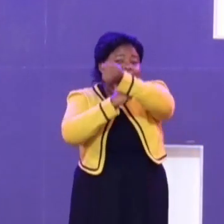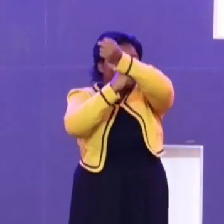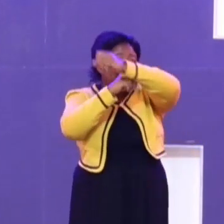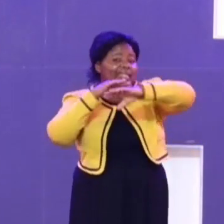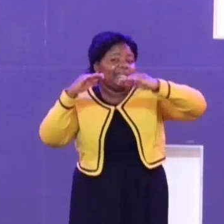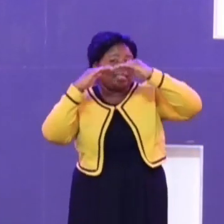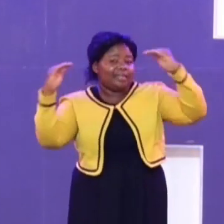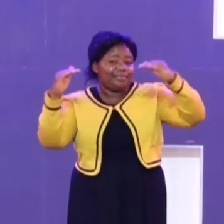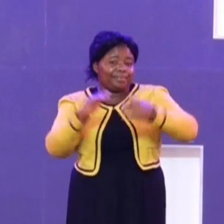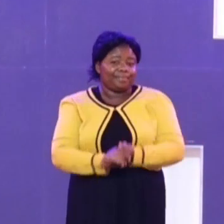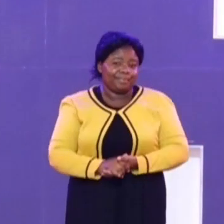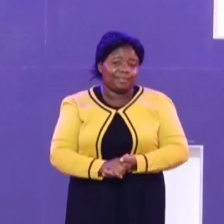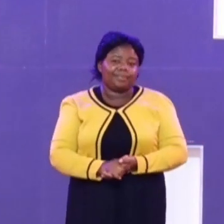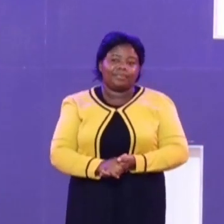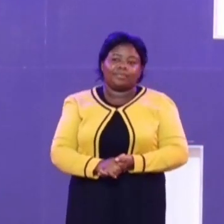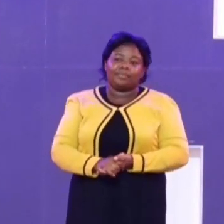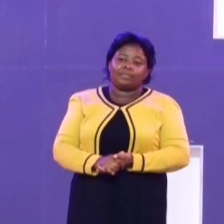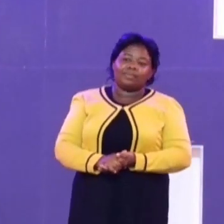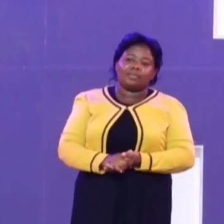Cannot sustain them.